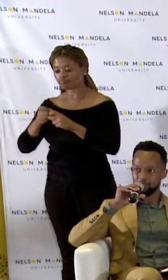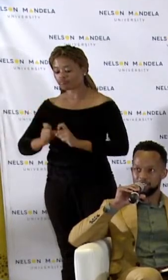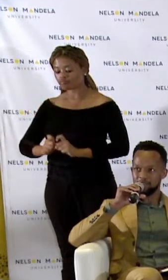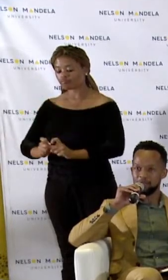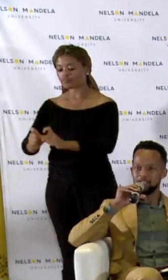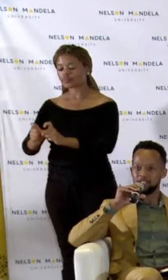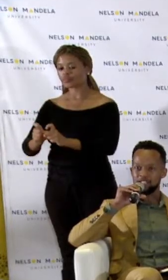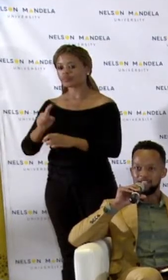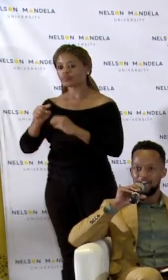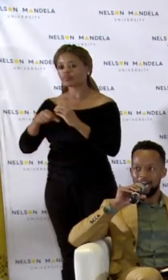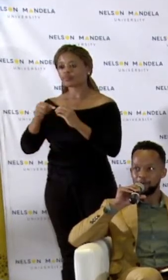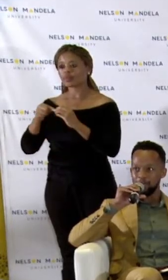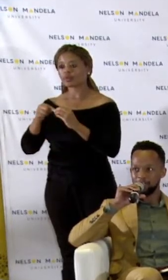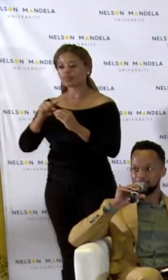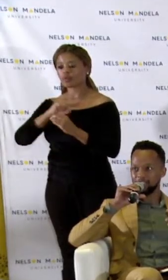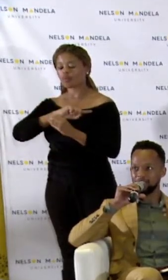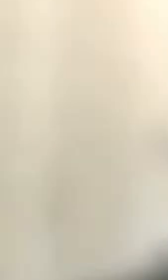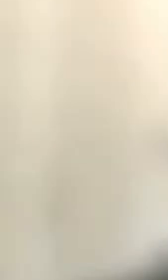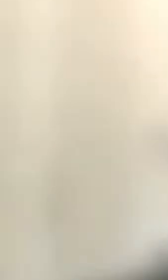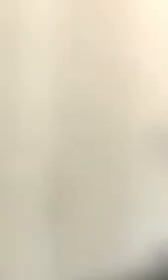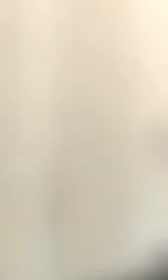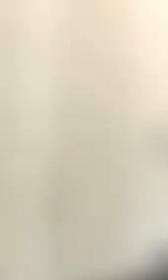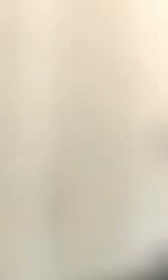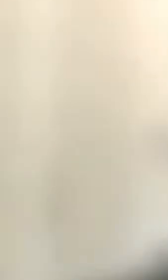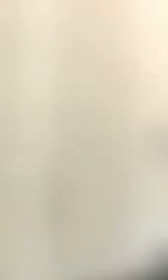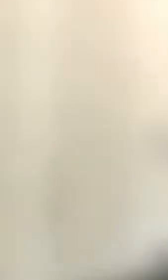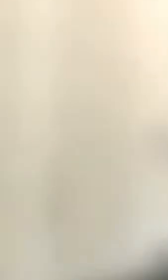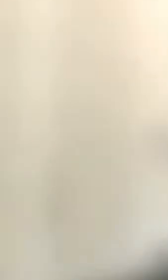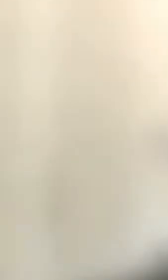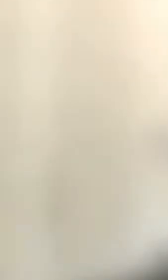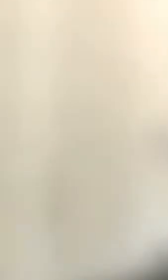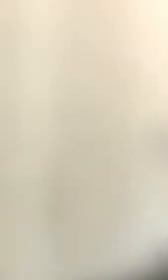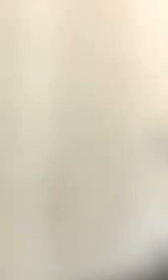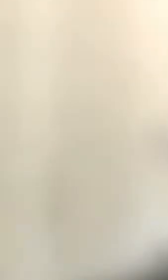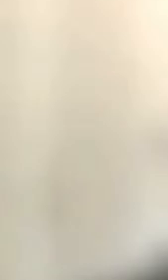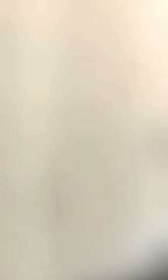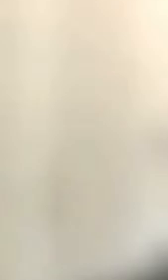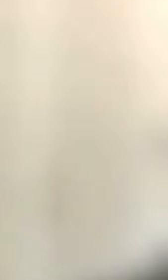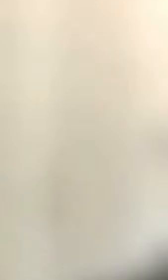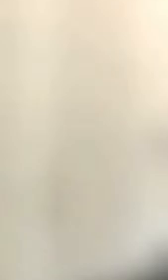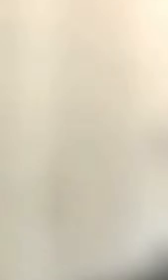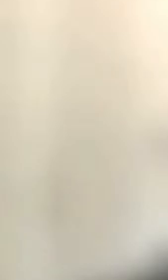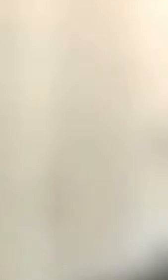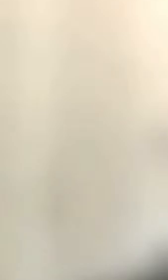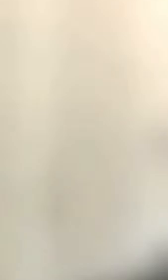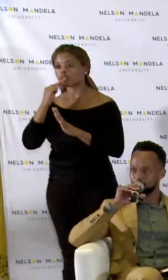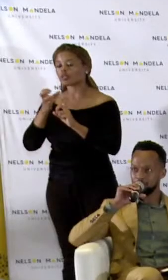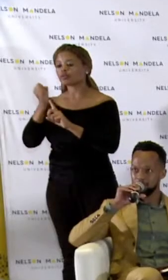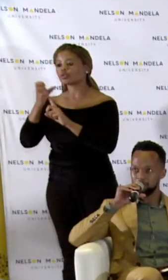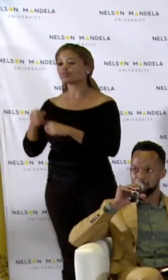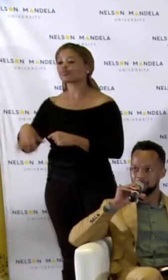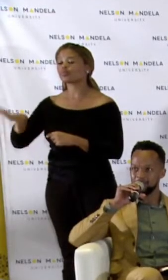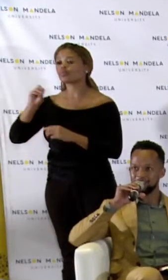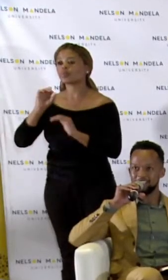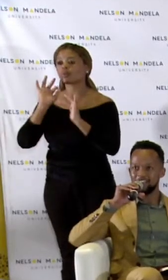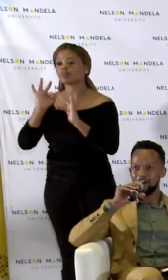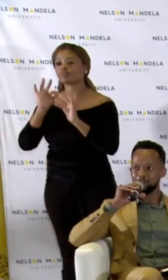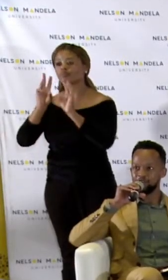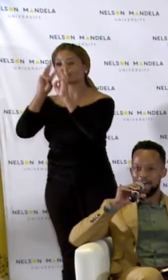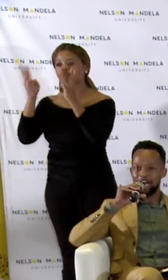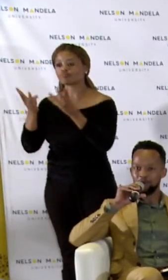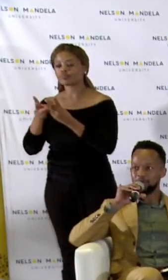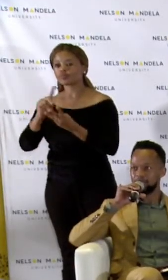primarily because of that, because our content that people create at home or on the streets are reaching people all over the world